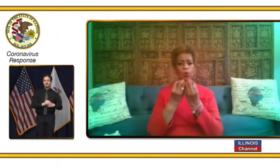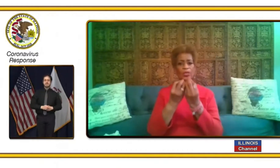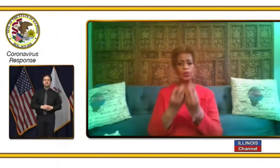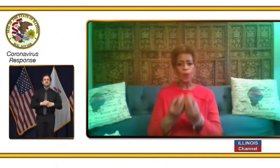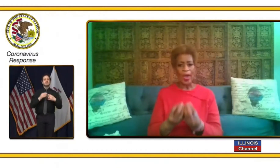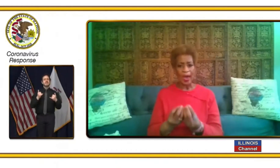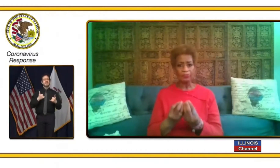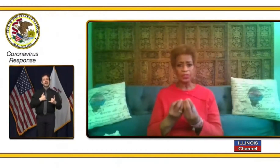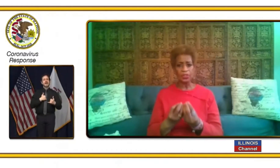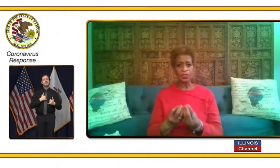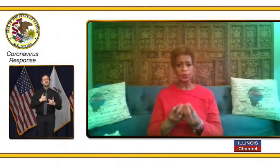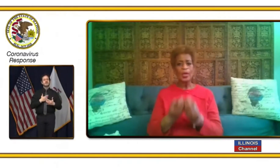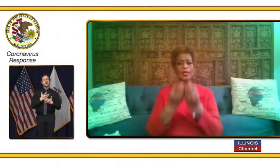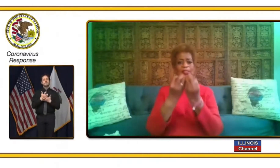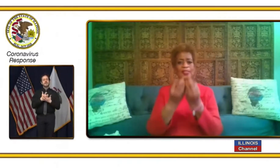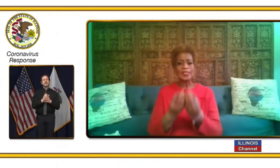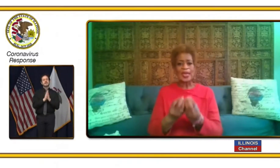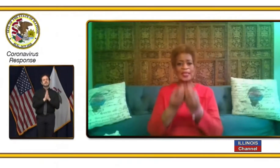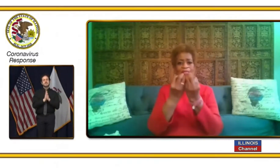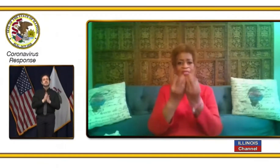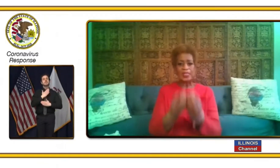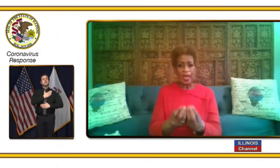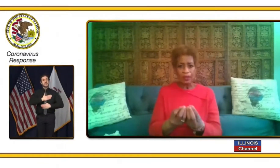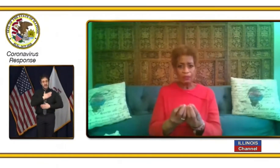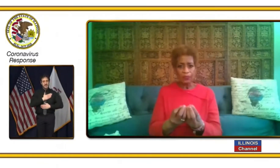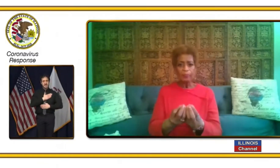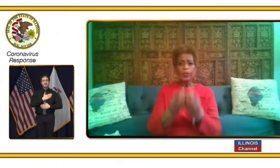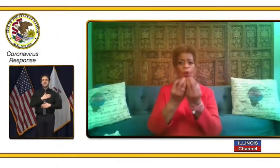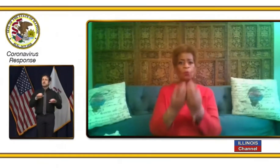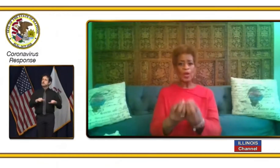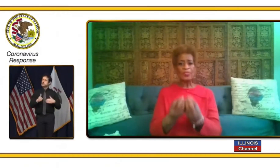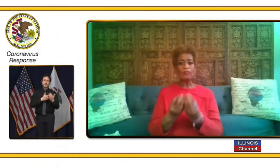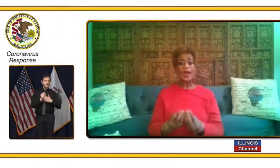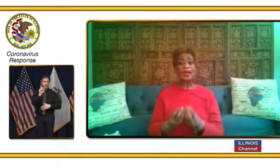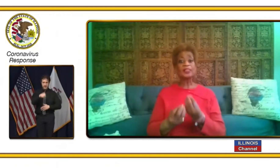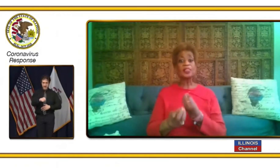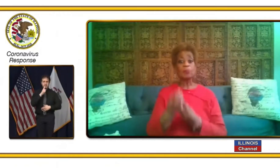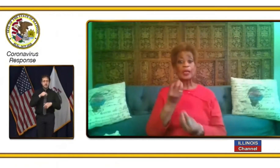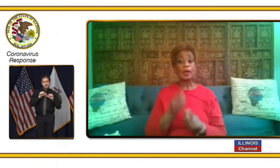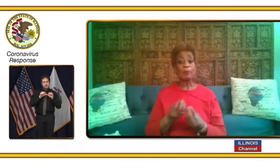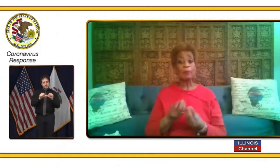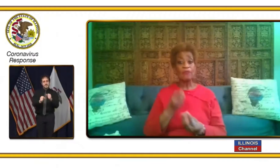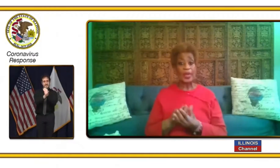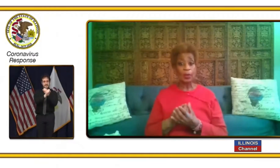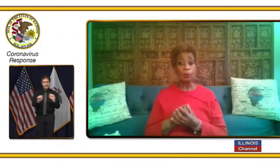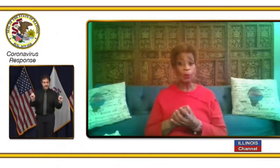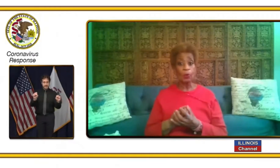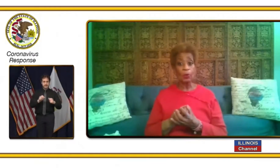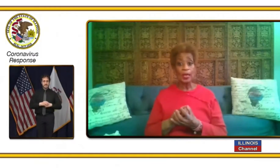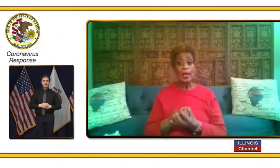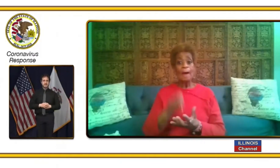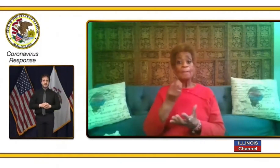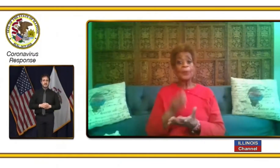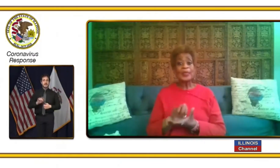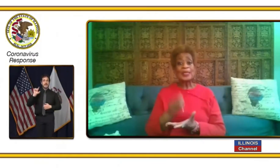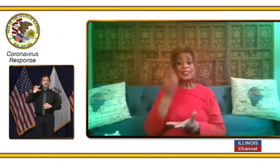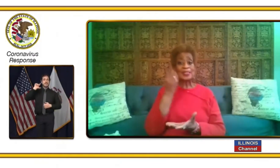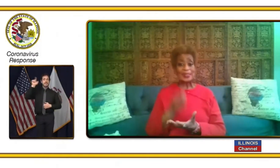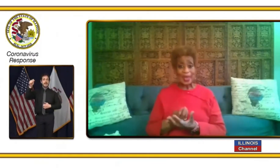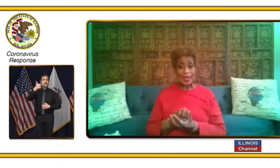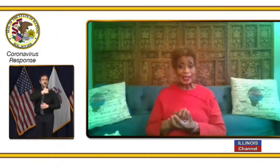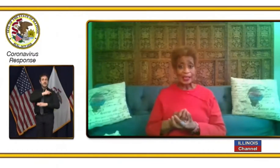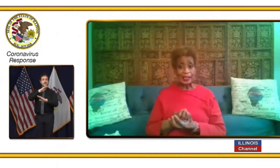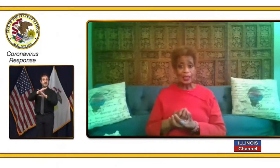is please do what you have to do to stay safe. When the vaccines become